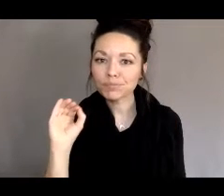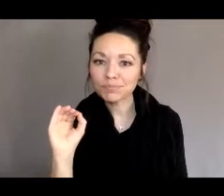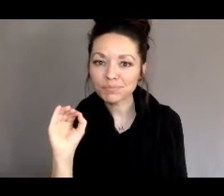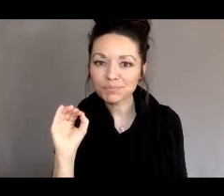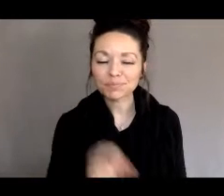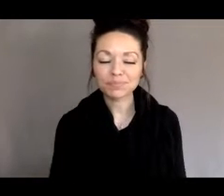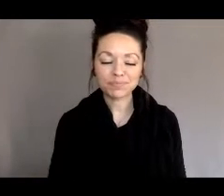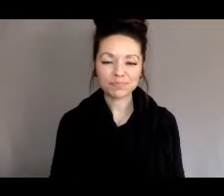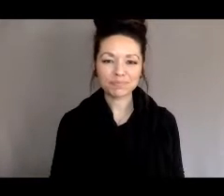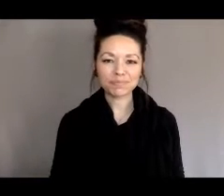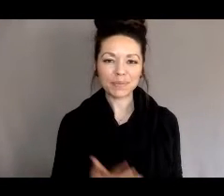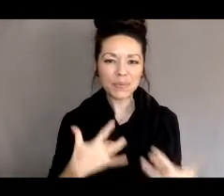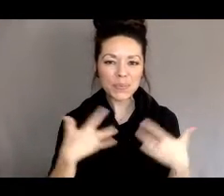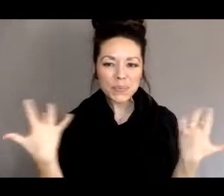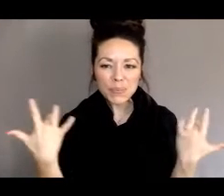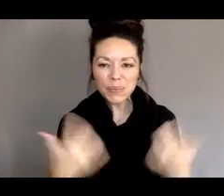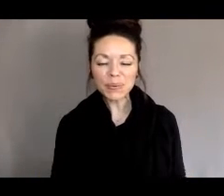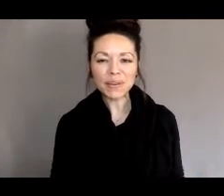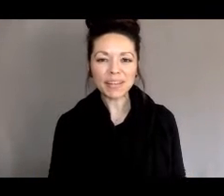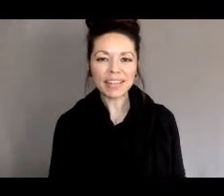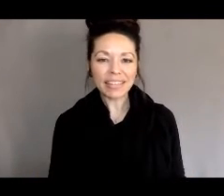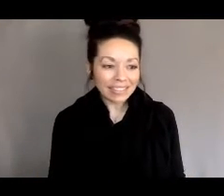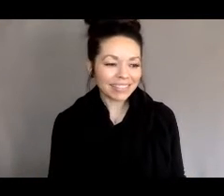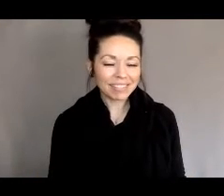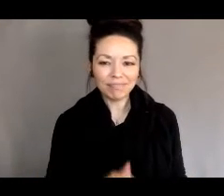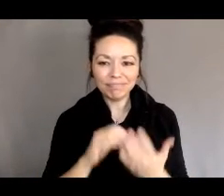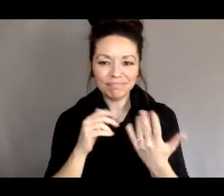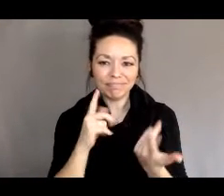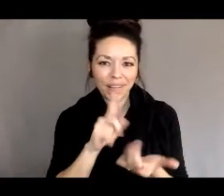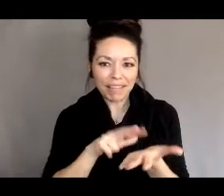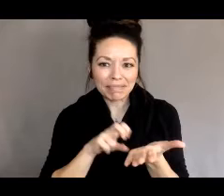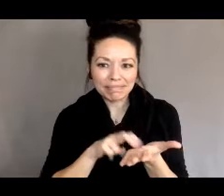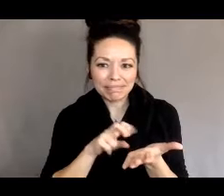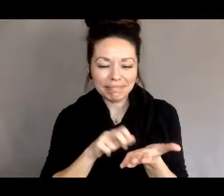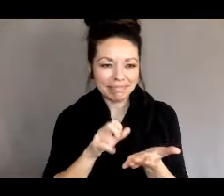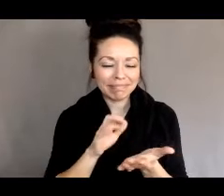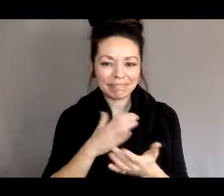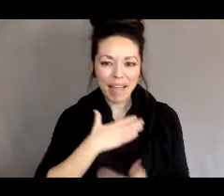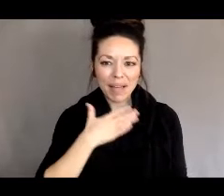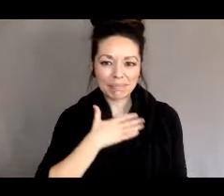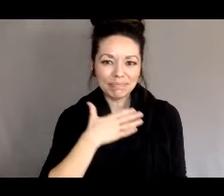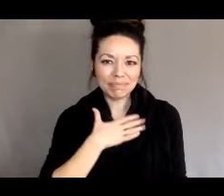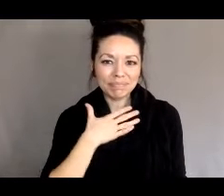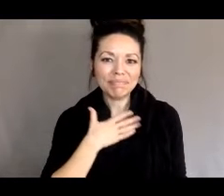It was pretty exciting to see that. And